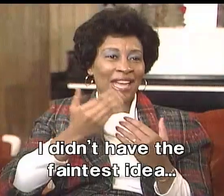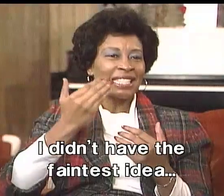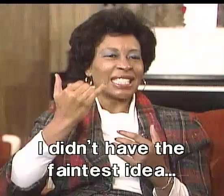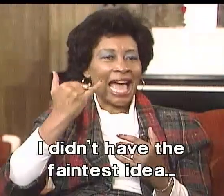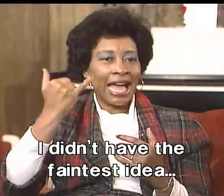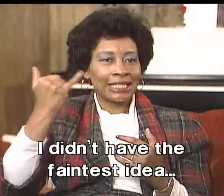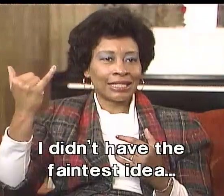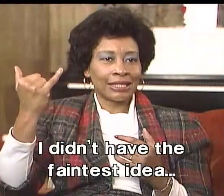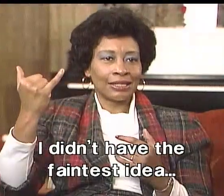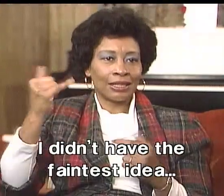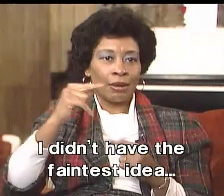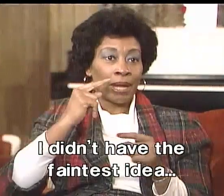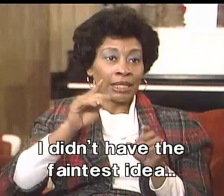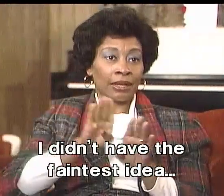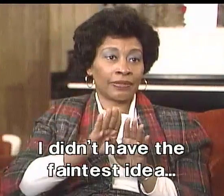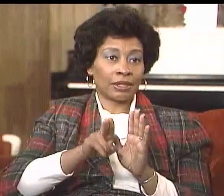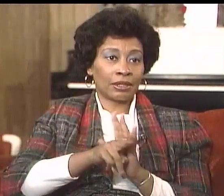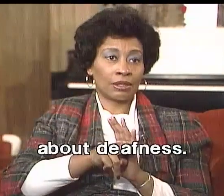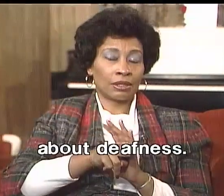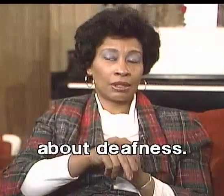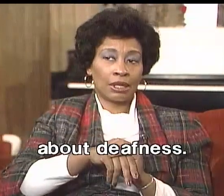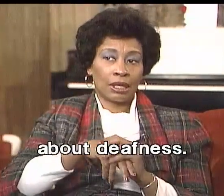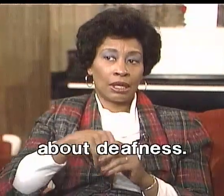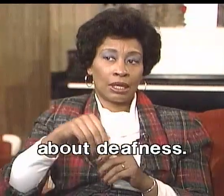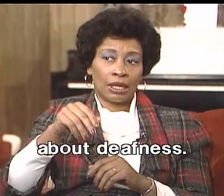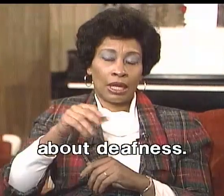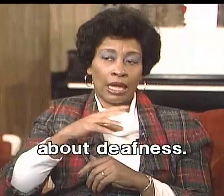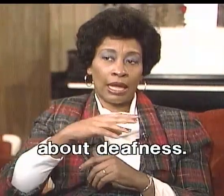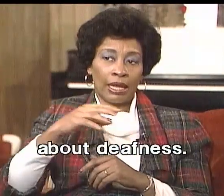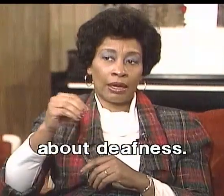Faintest idea about deafness. And